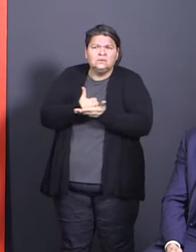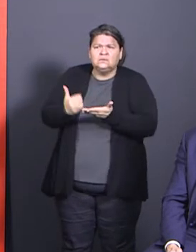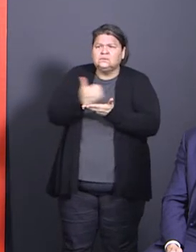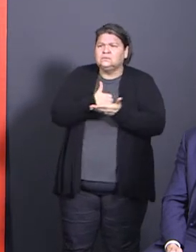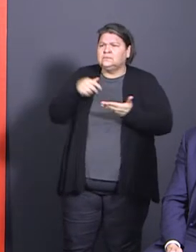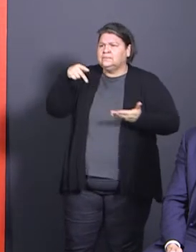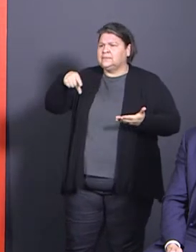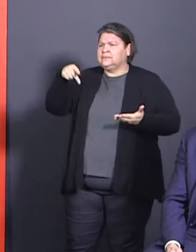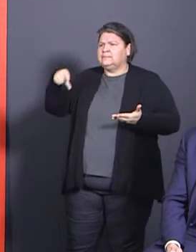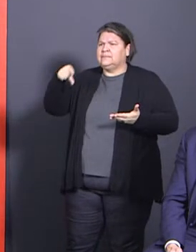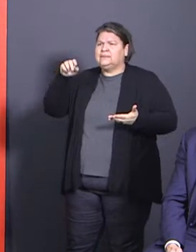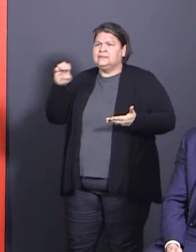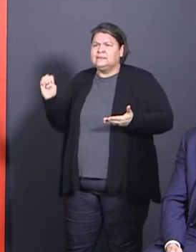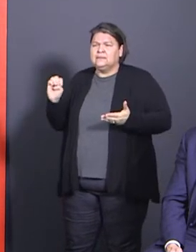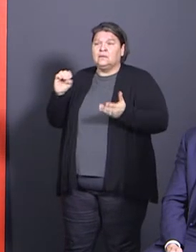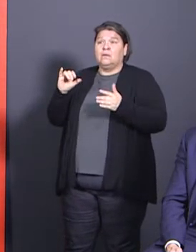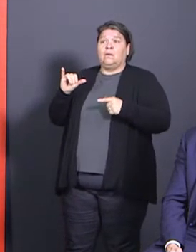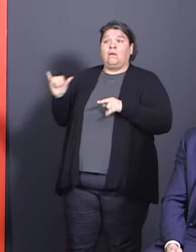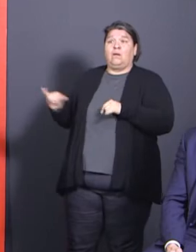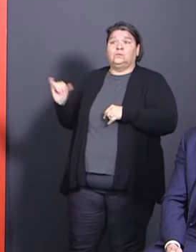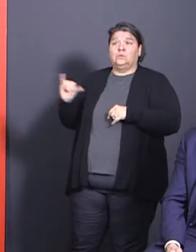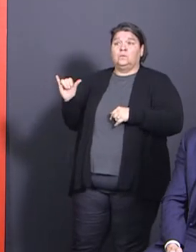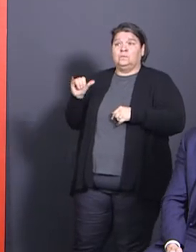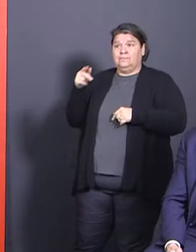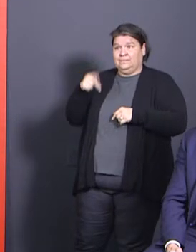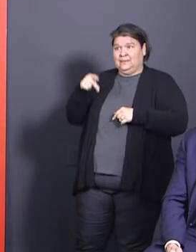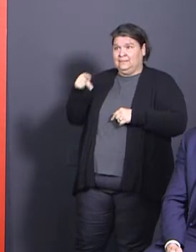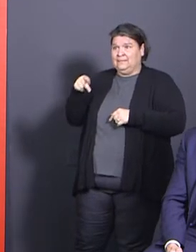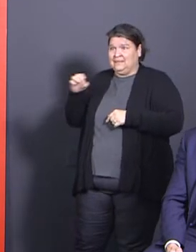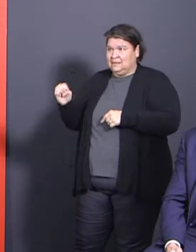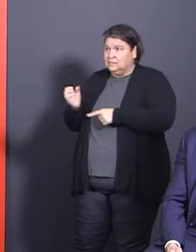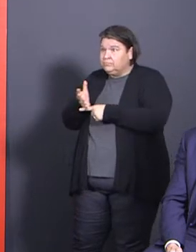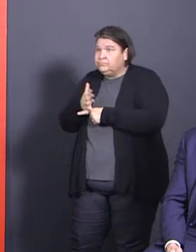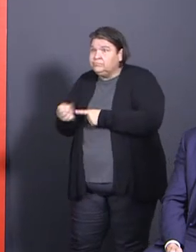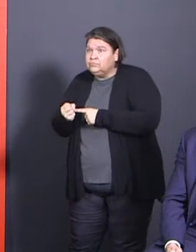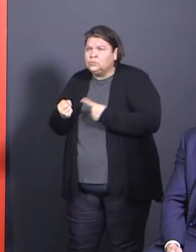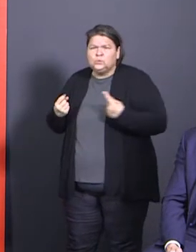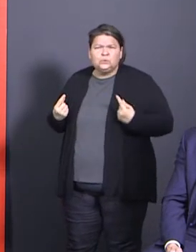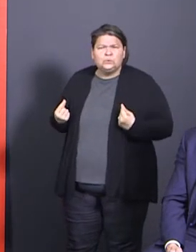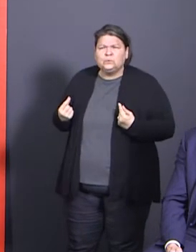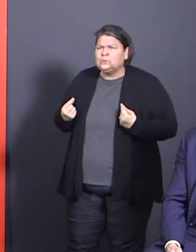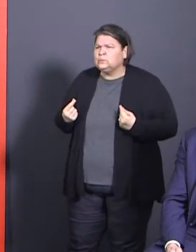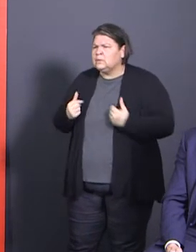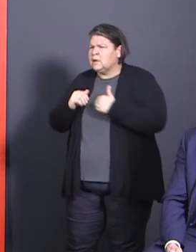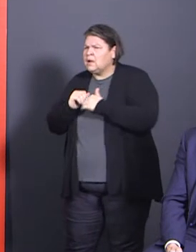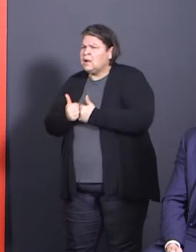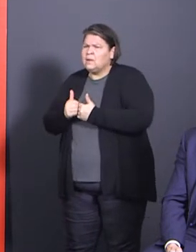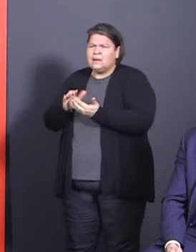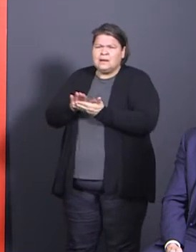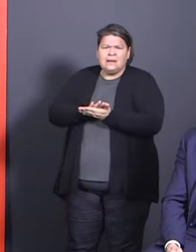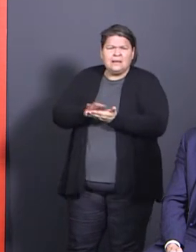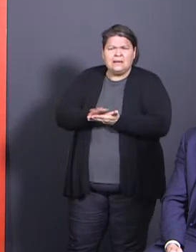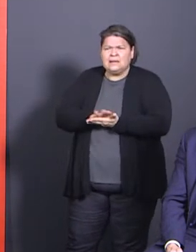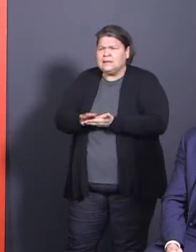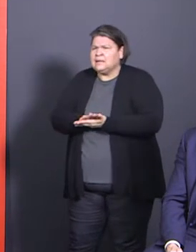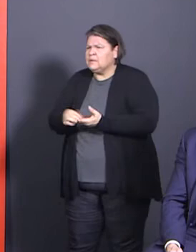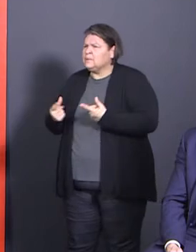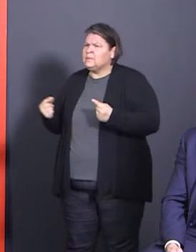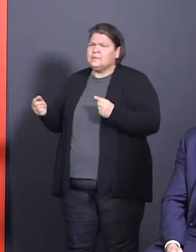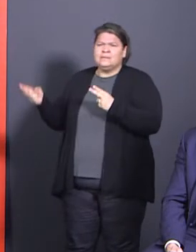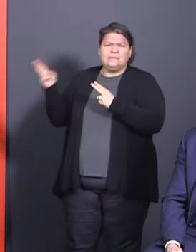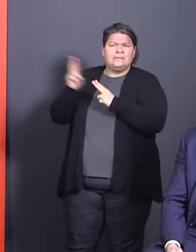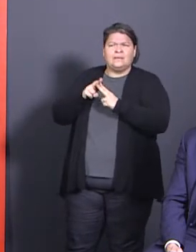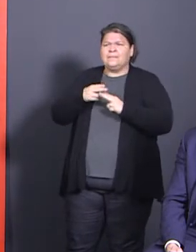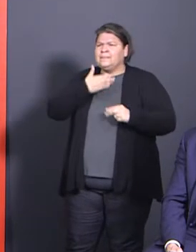pivoting and trying to find new ways to decontaminate the existing equipment that we have that we never thought before. We never thought about trying to do it